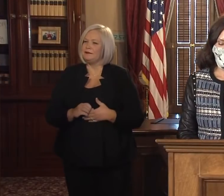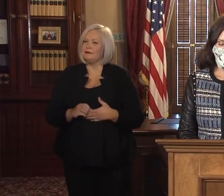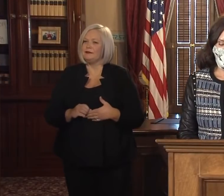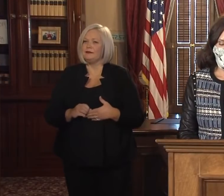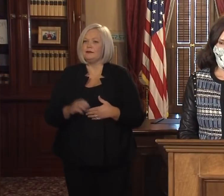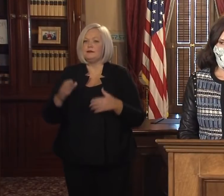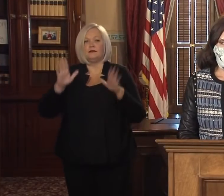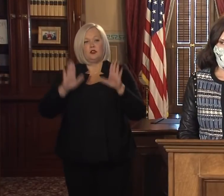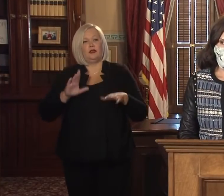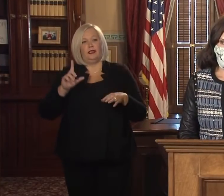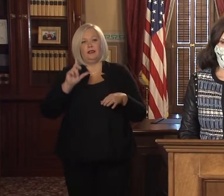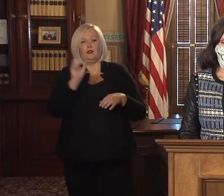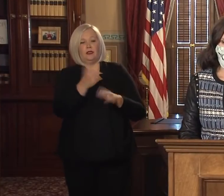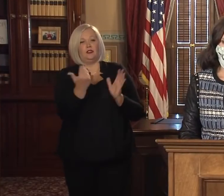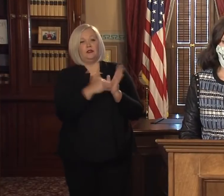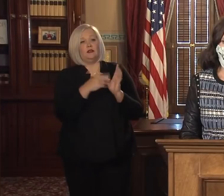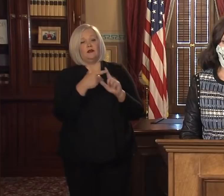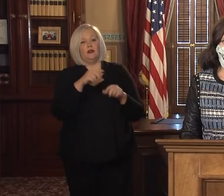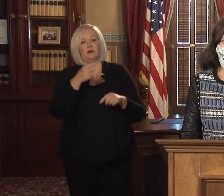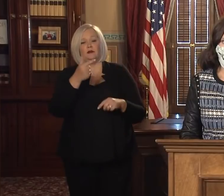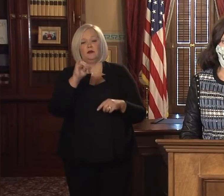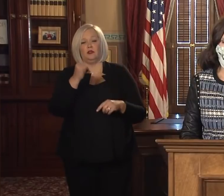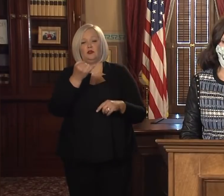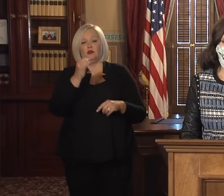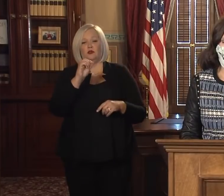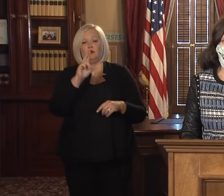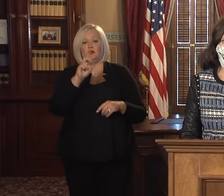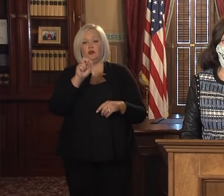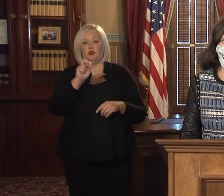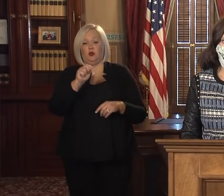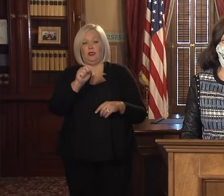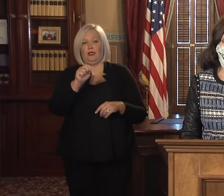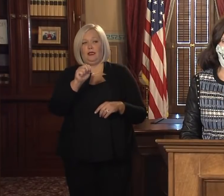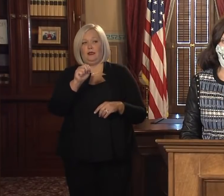All right, great. Governor, the next question will come from Jordan with Bangor.